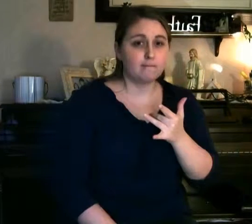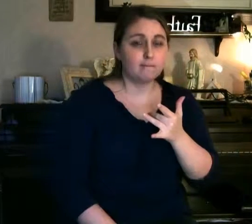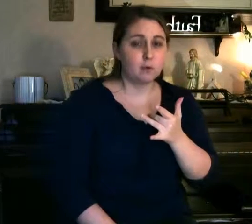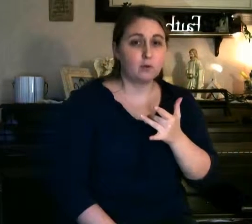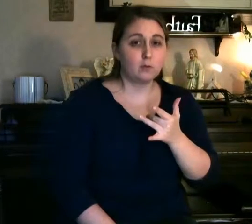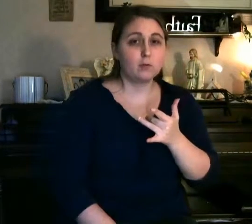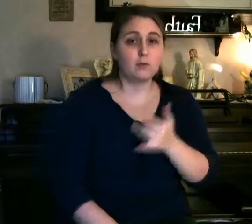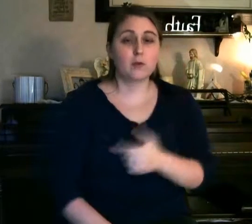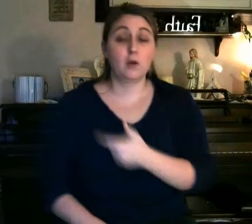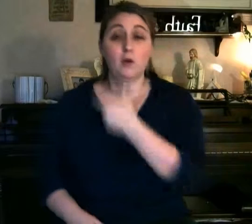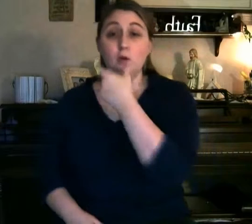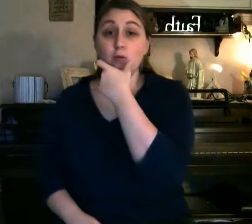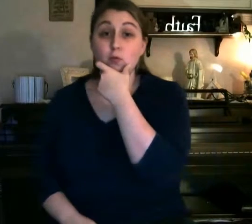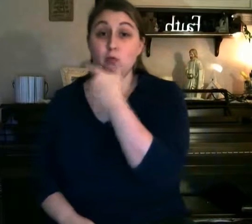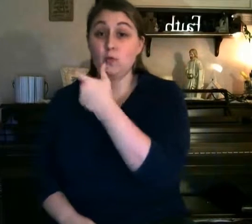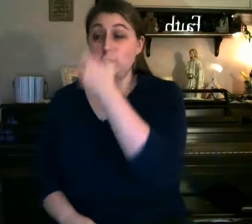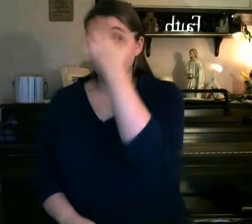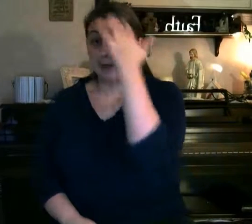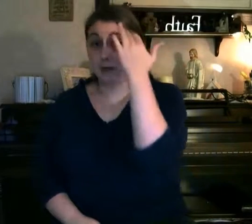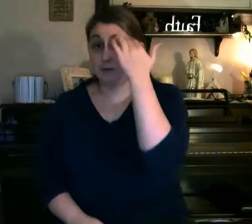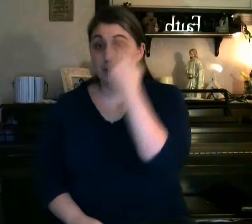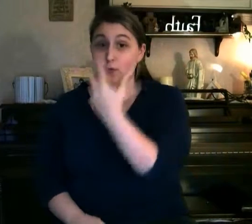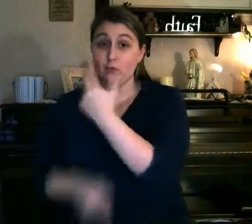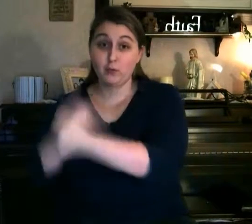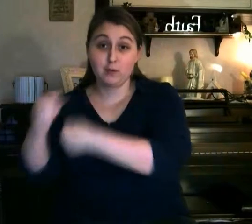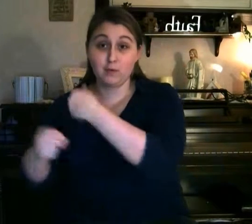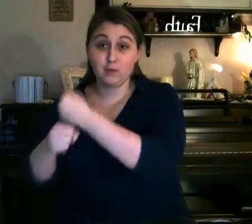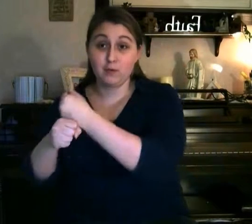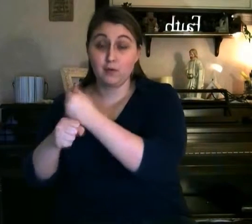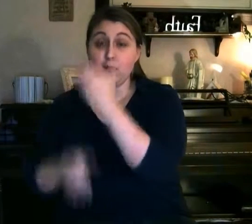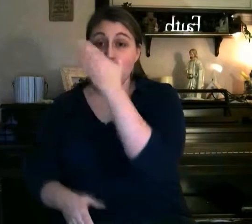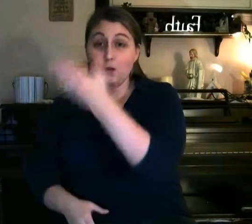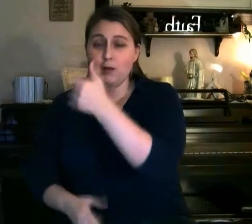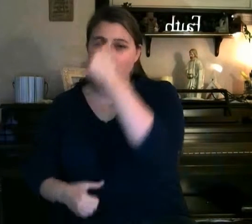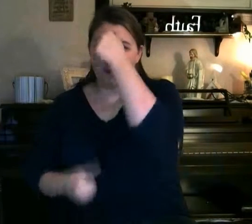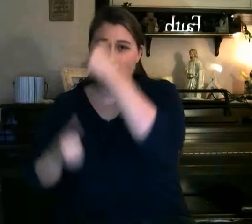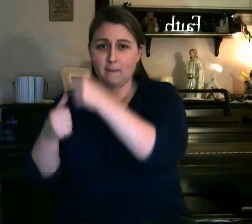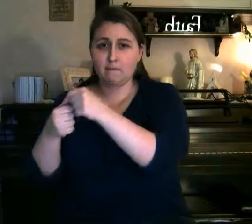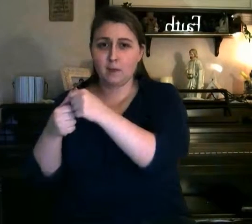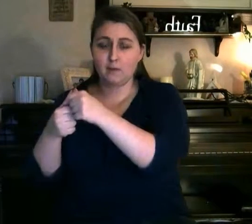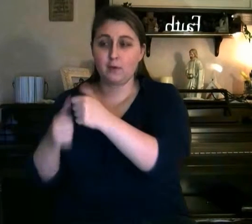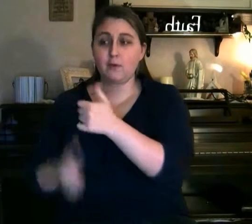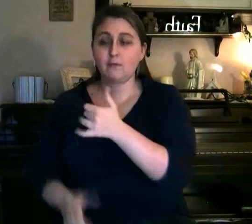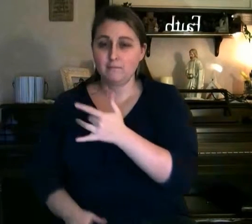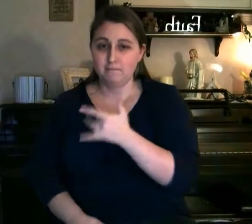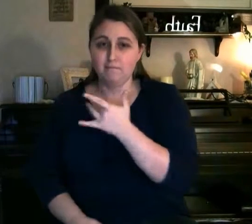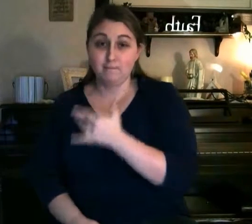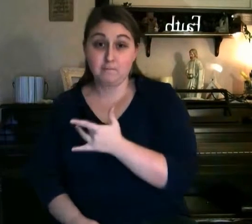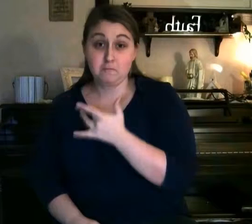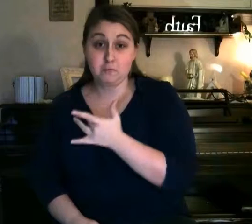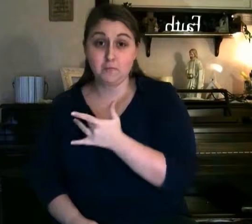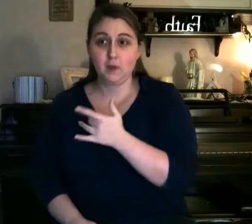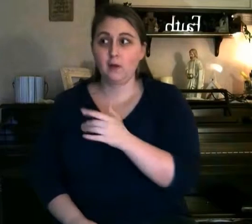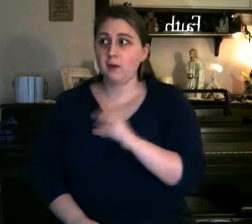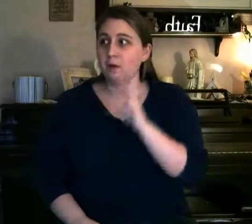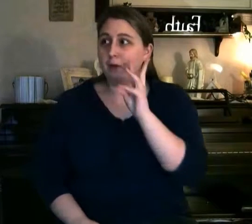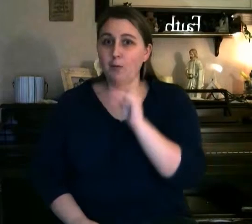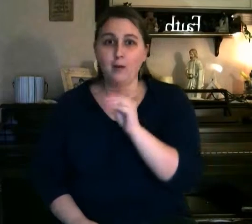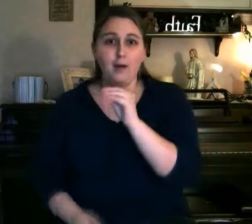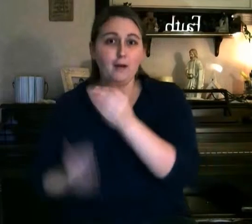to watch this video in like 3 years, and remember how you felt when you're watching it now, and you're going to be, oh my God, this was so easy,